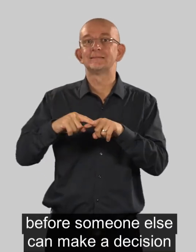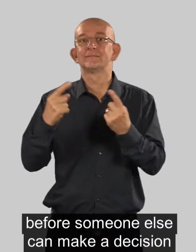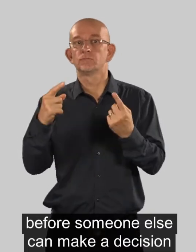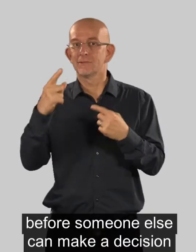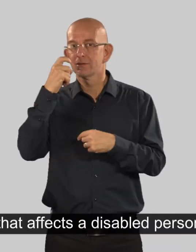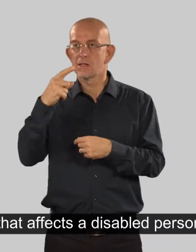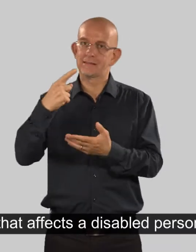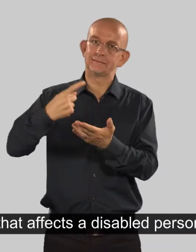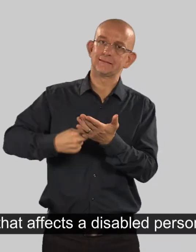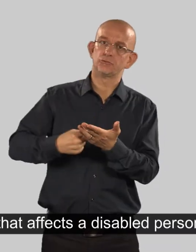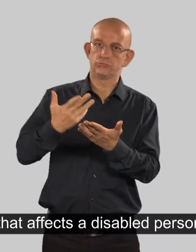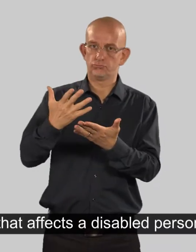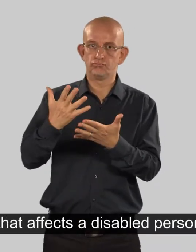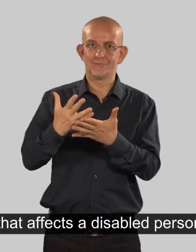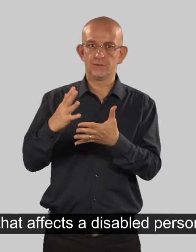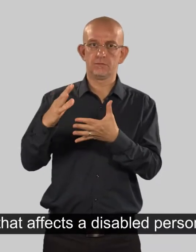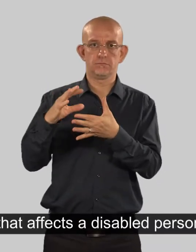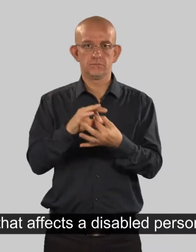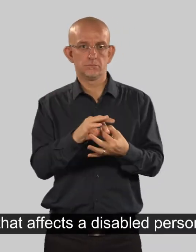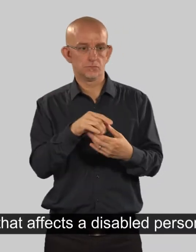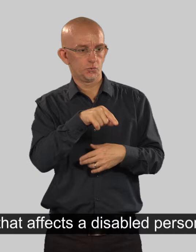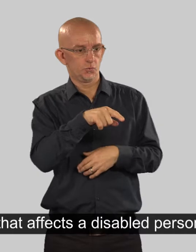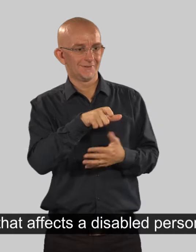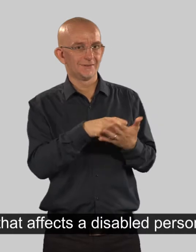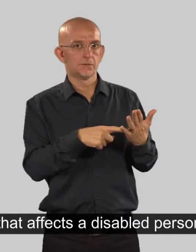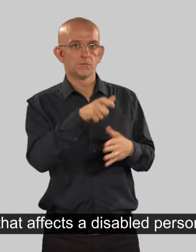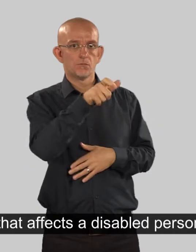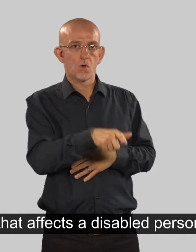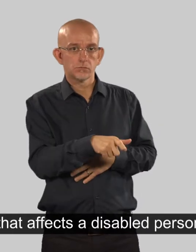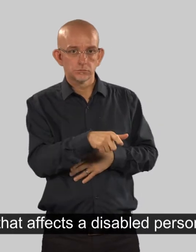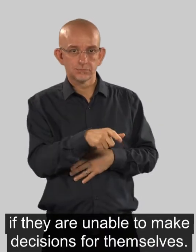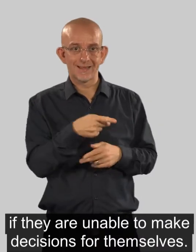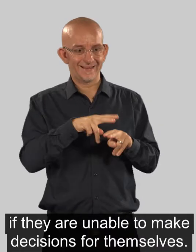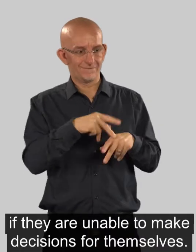disabled person if they are unable to make decisions for themselves.